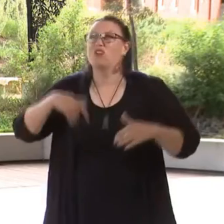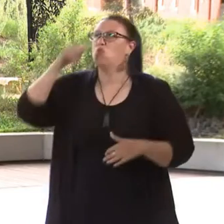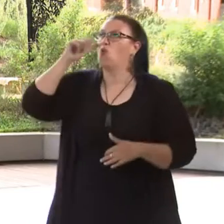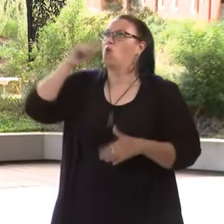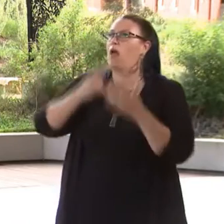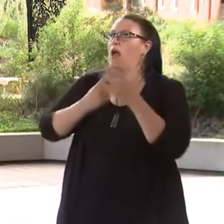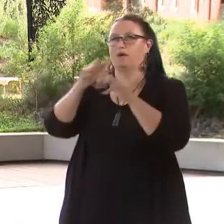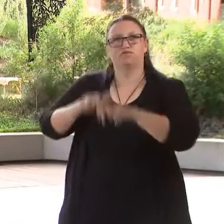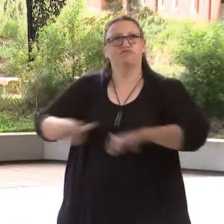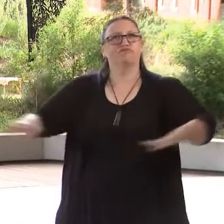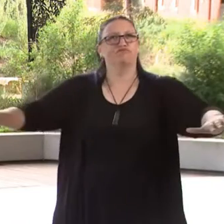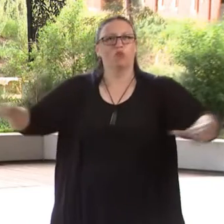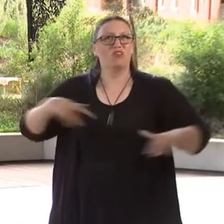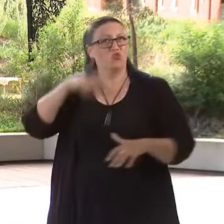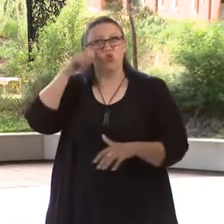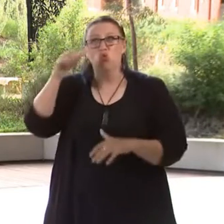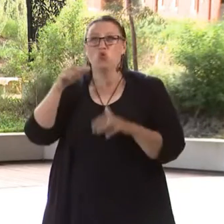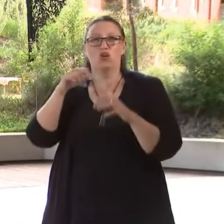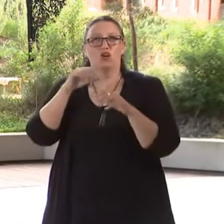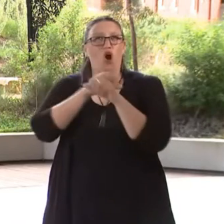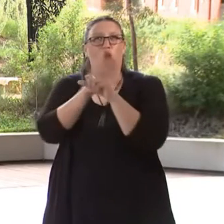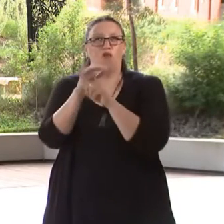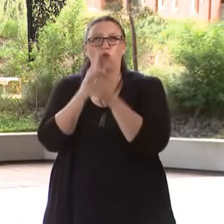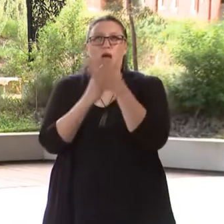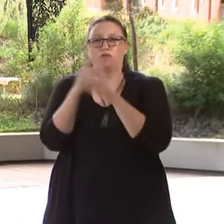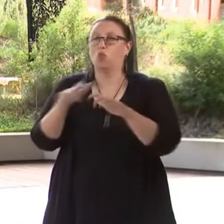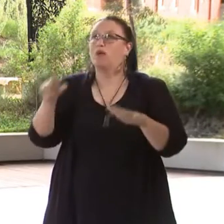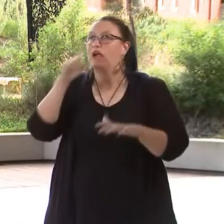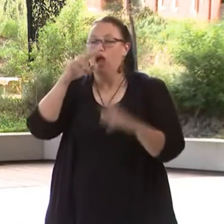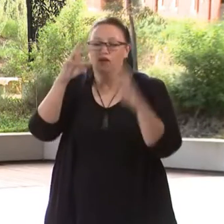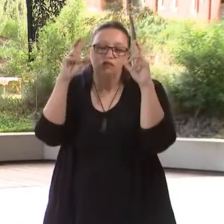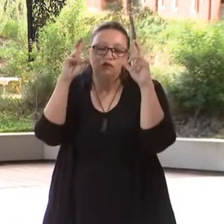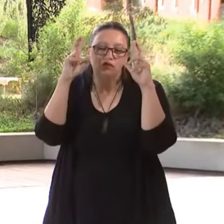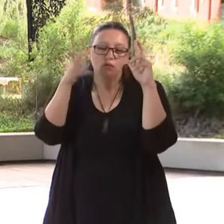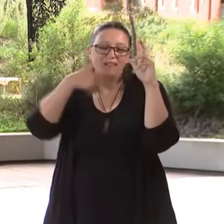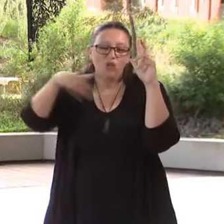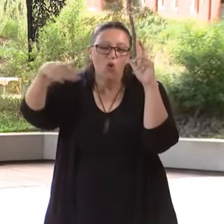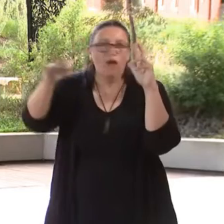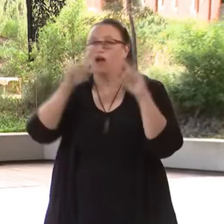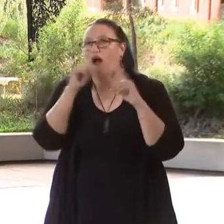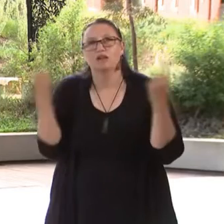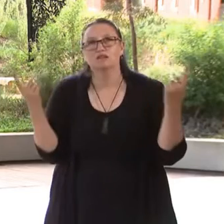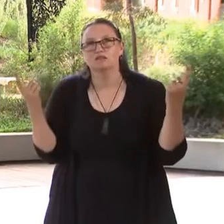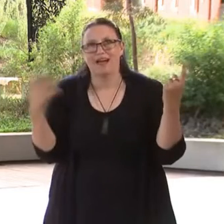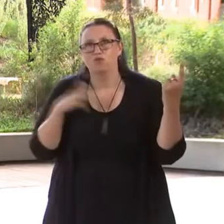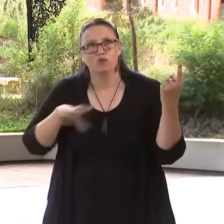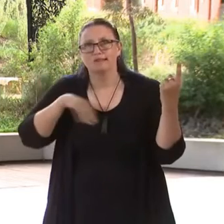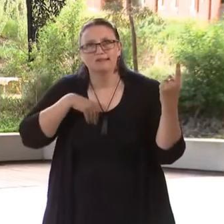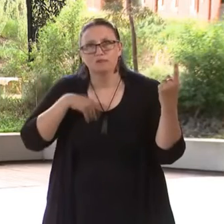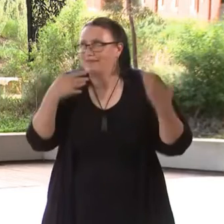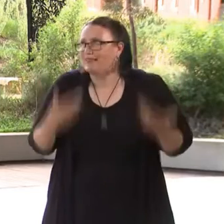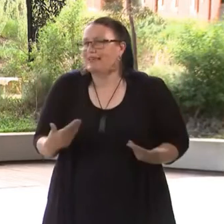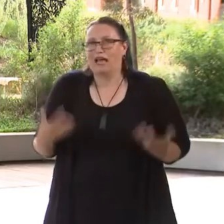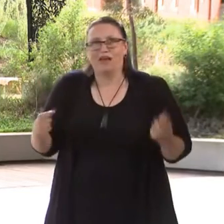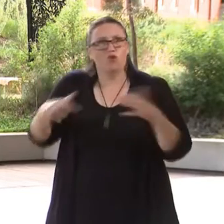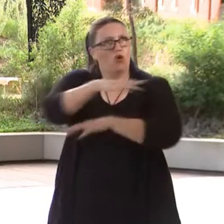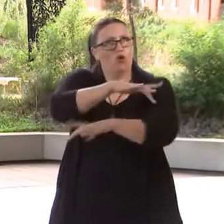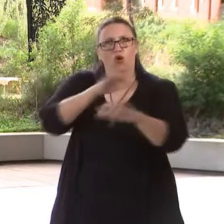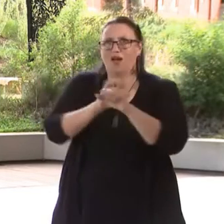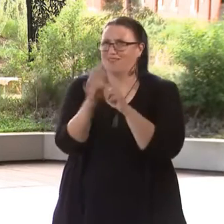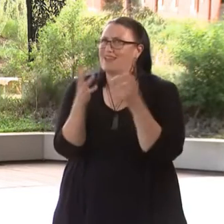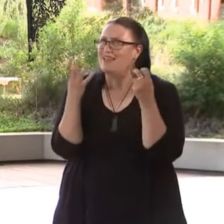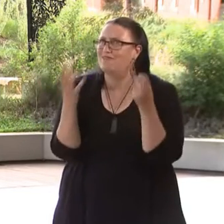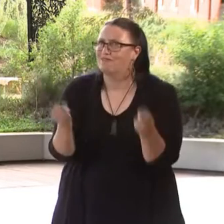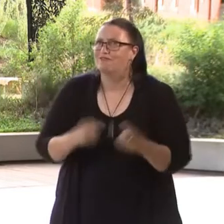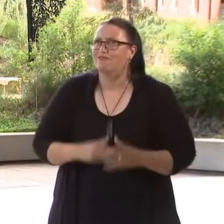of a spread of a virus that we cannot wish away. That is the challenge that our people have stood tall on. That is